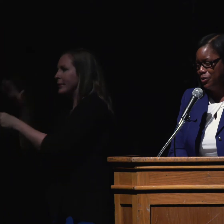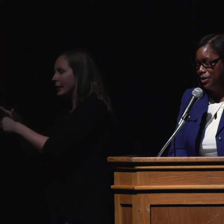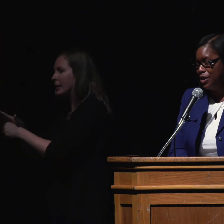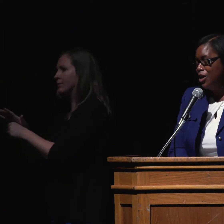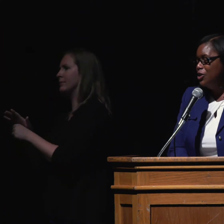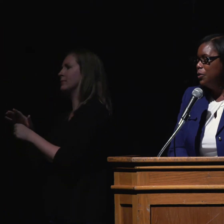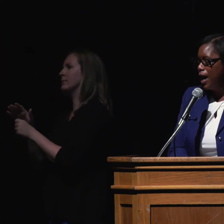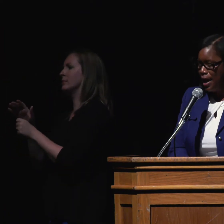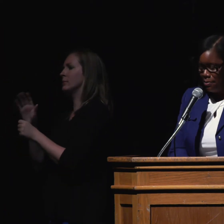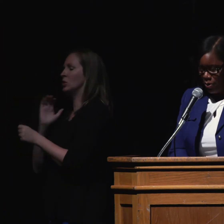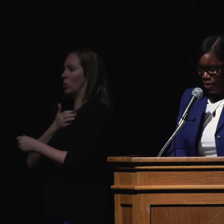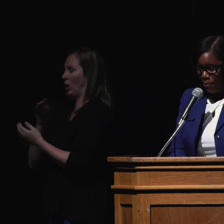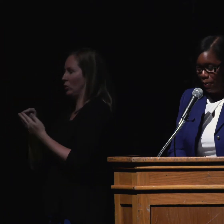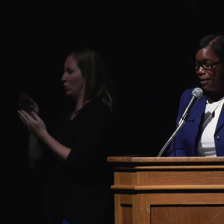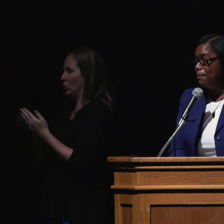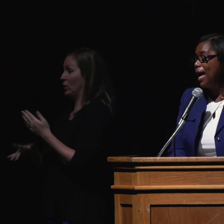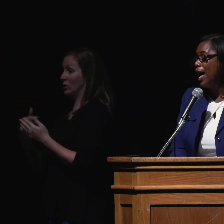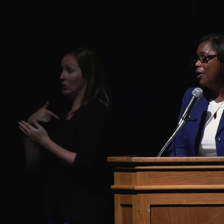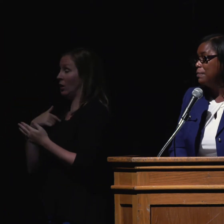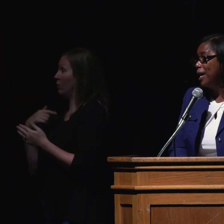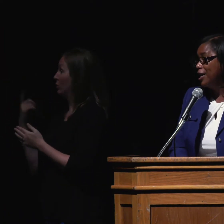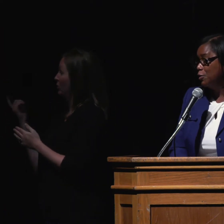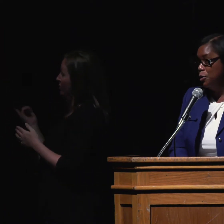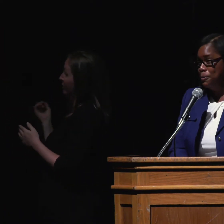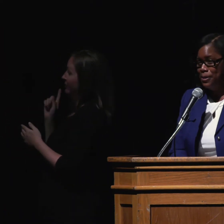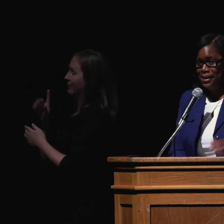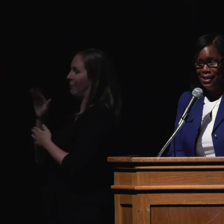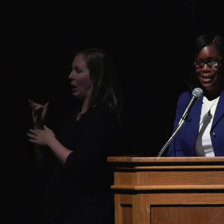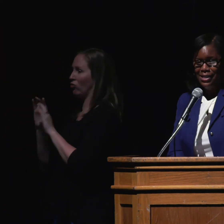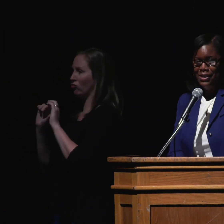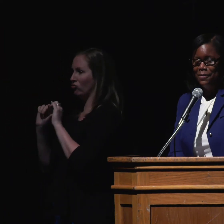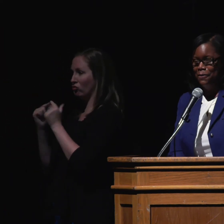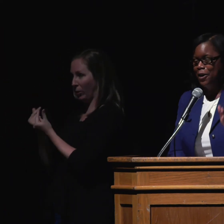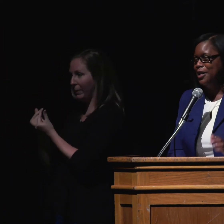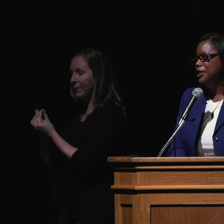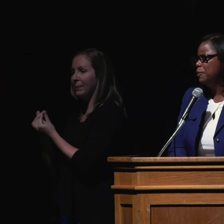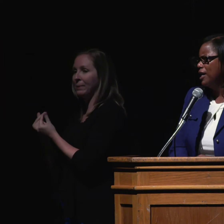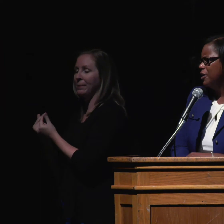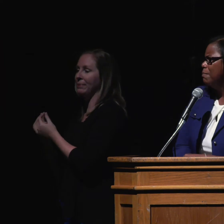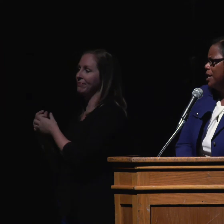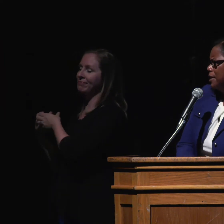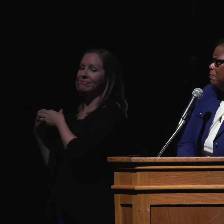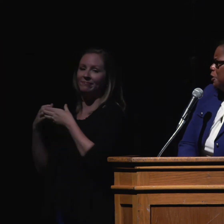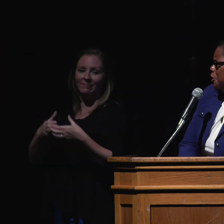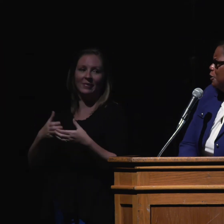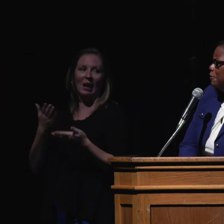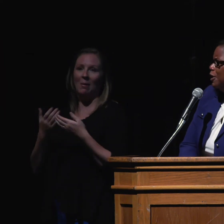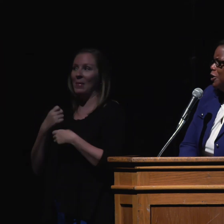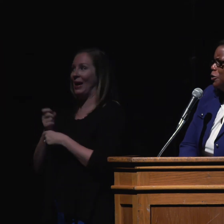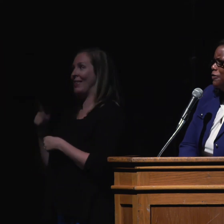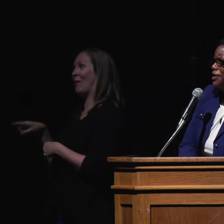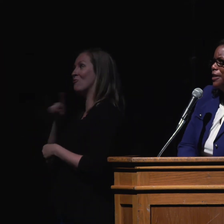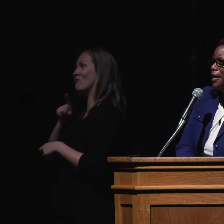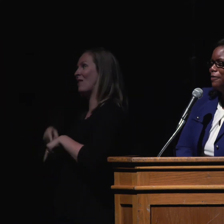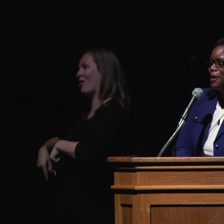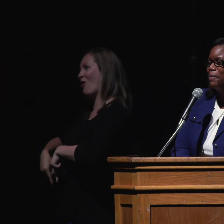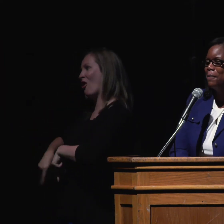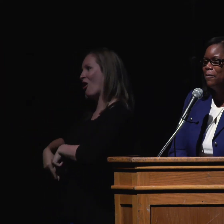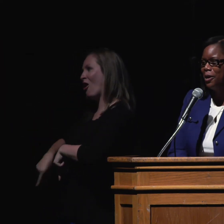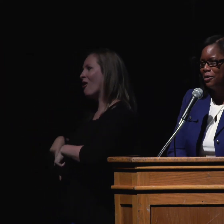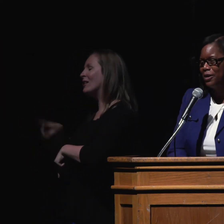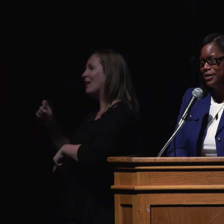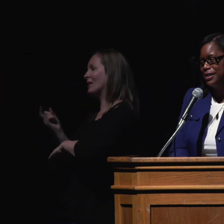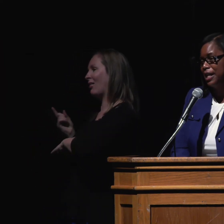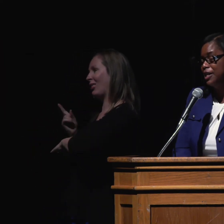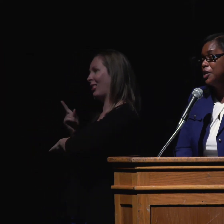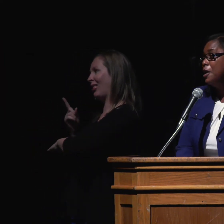our students. So I am going to bring them out by groups to the front. It's probably going to make them really, really nervous that they have to come up